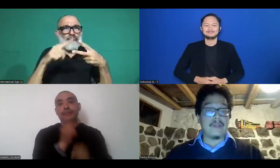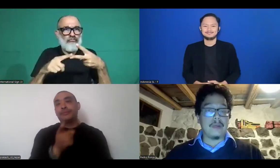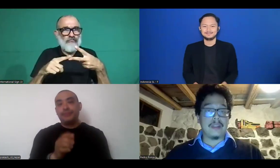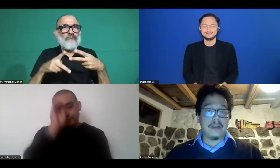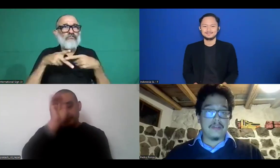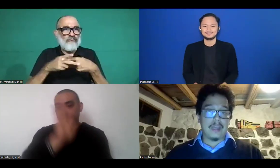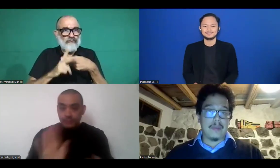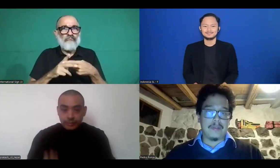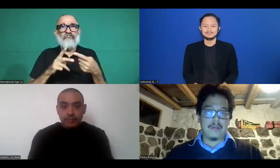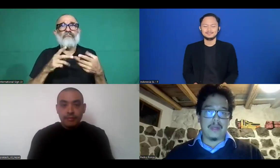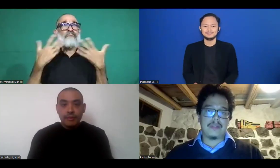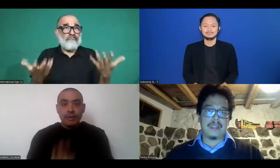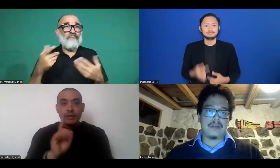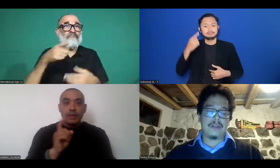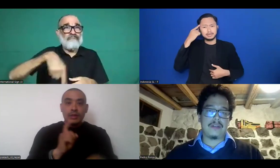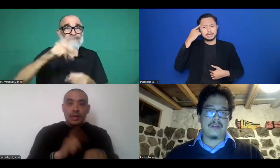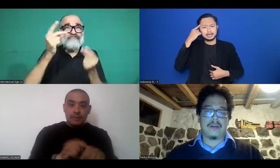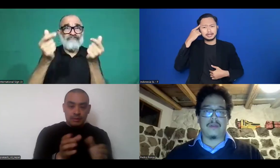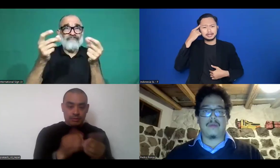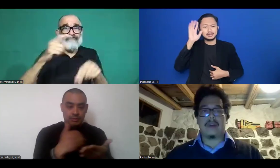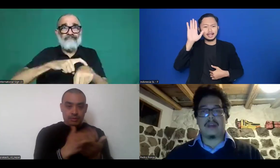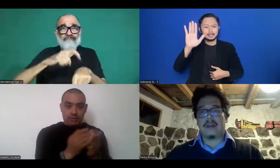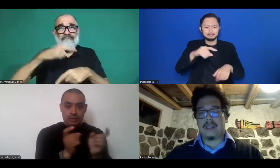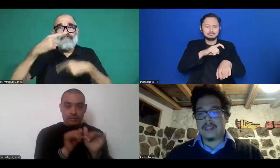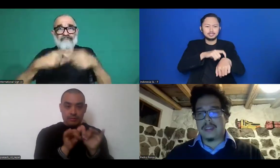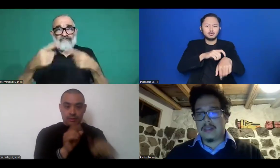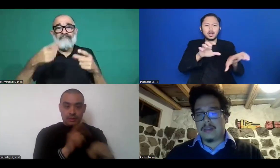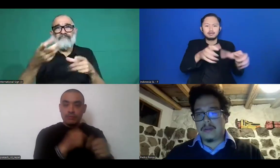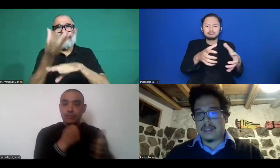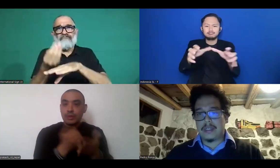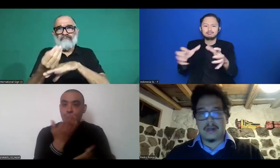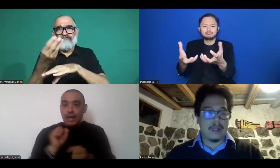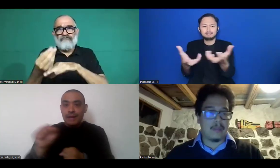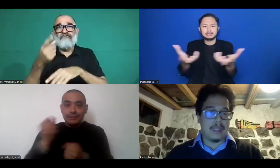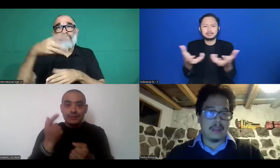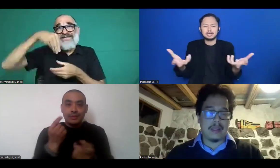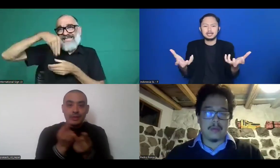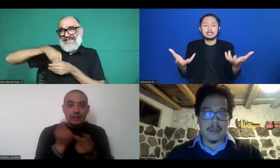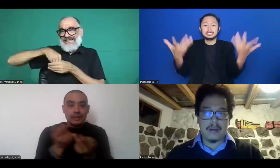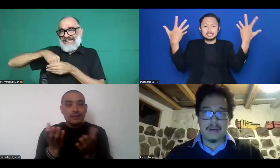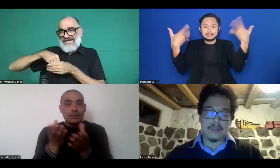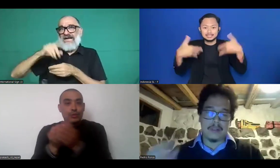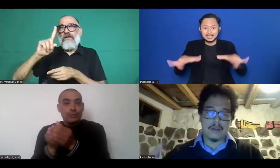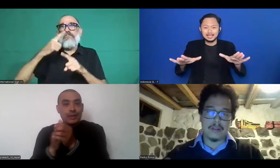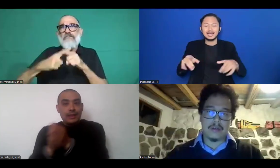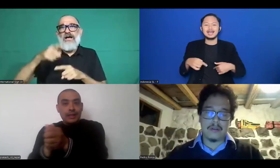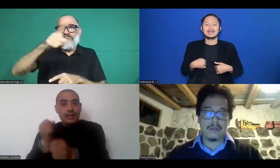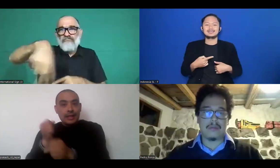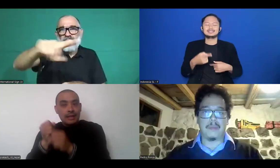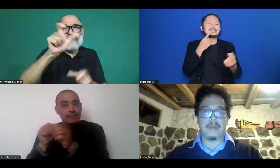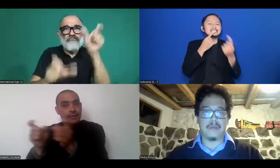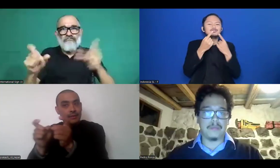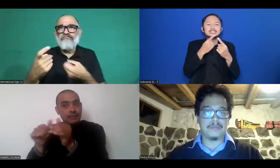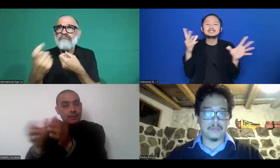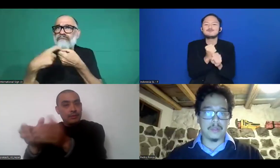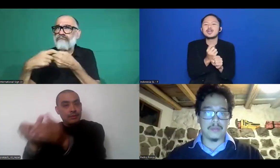And if there is enough time after breakout sessions, each facilitator can share one main takeaway of the discussion to the